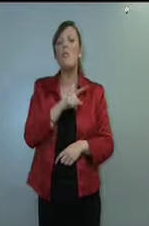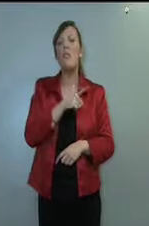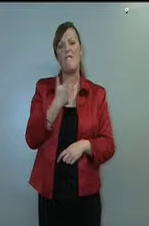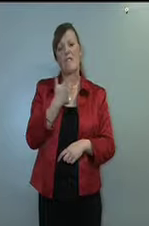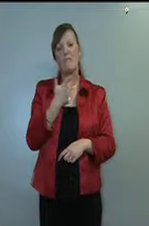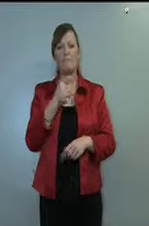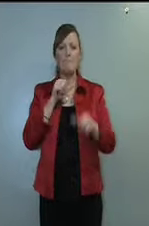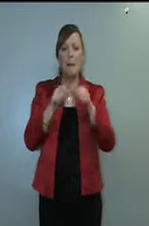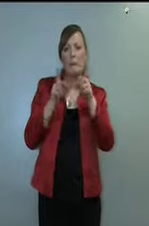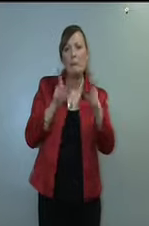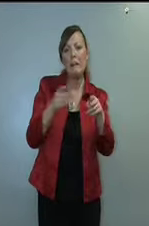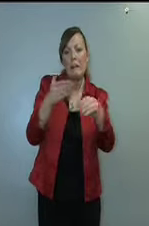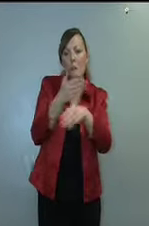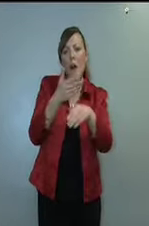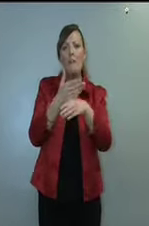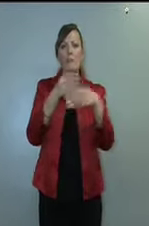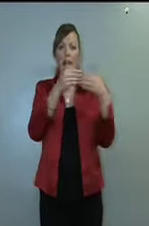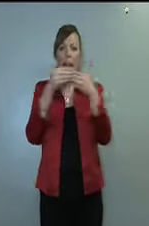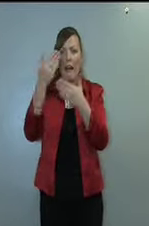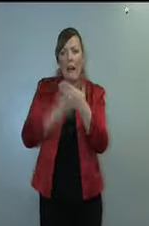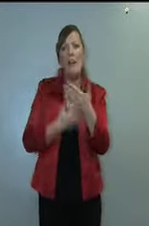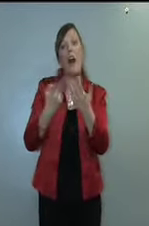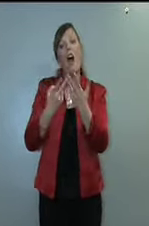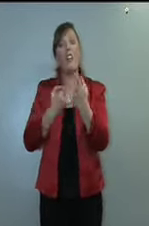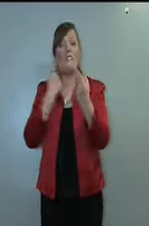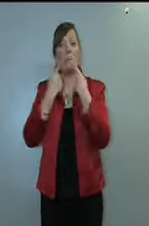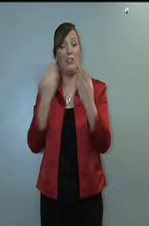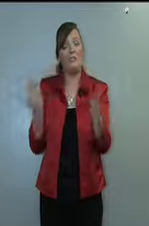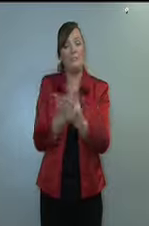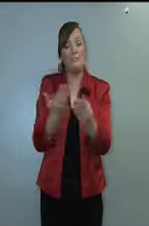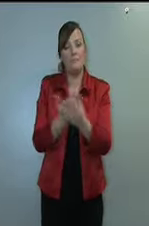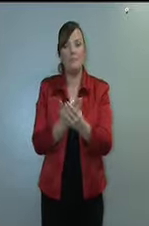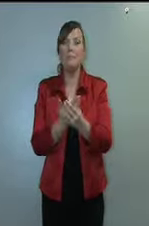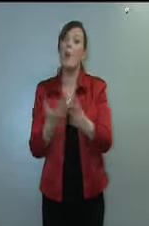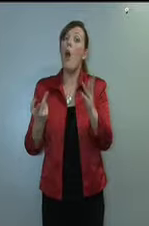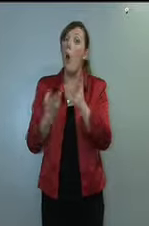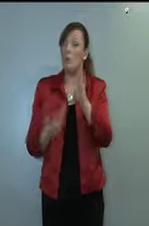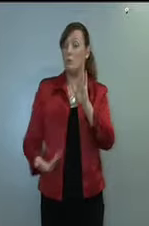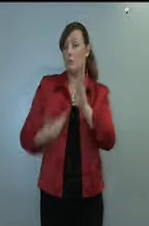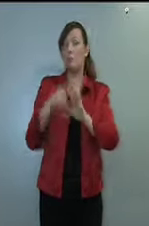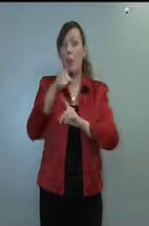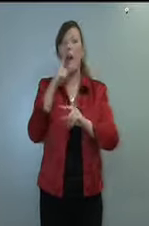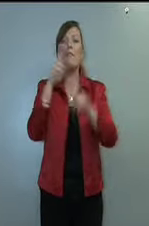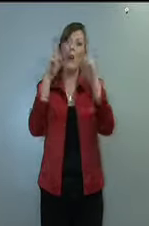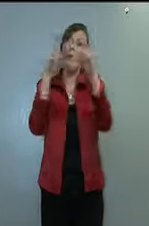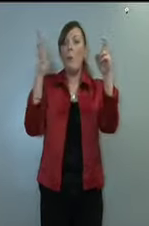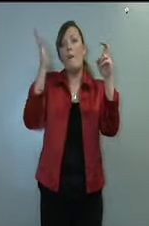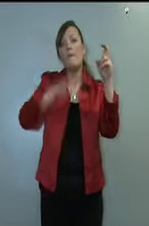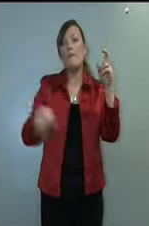information about the project, best practice guidelines and other useful resources. Quotes